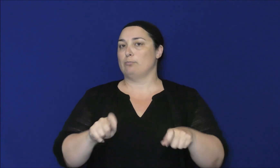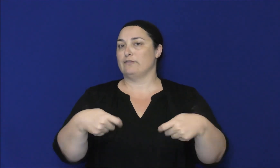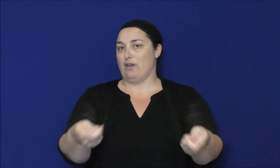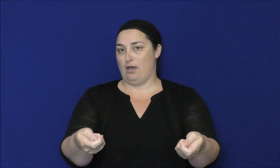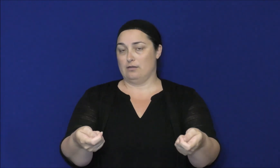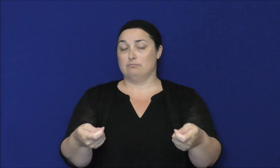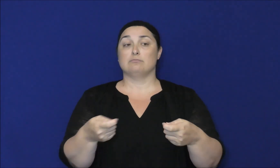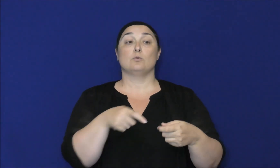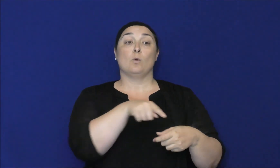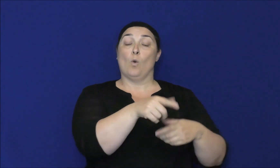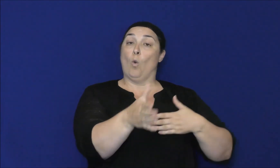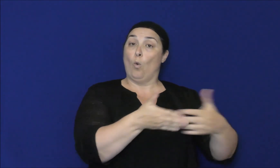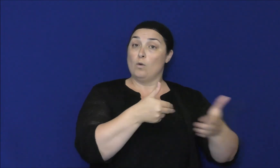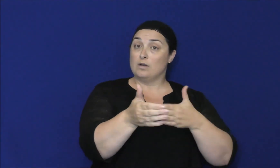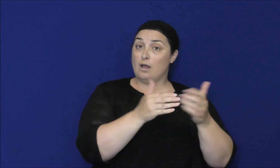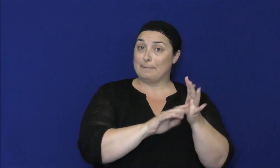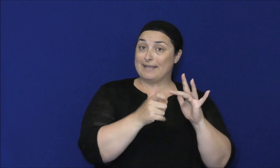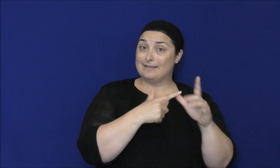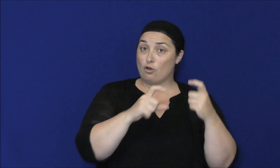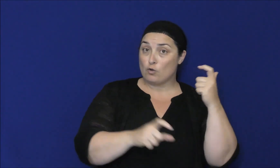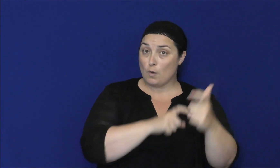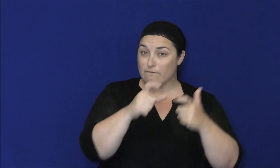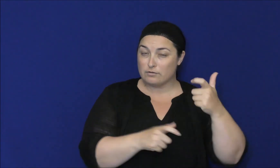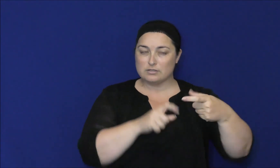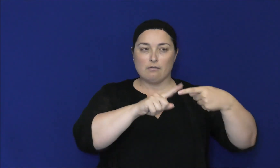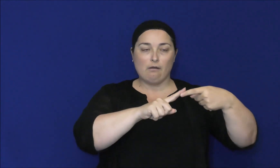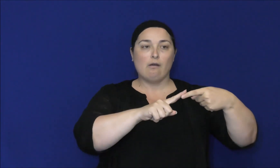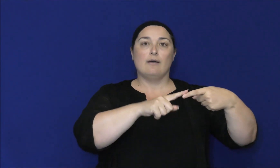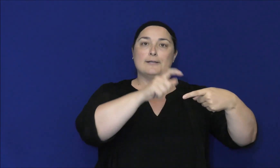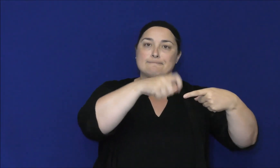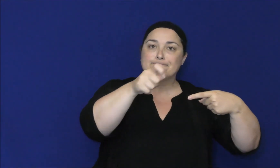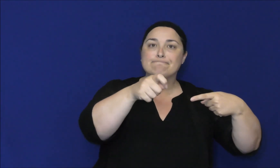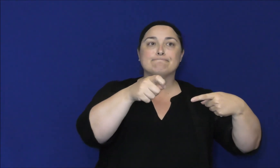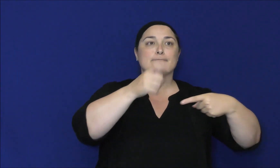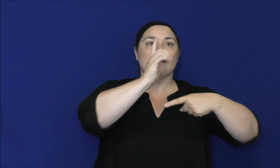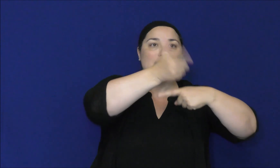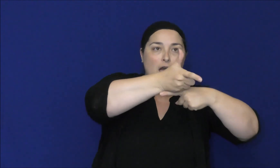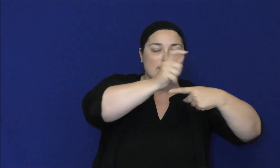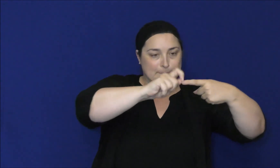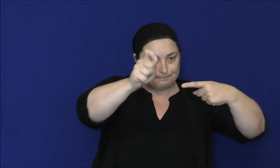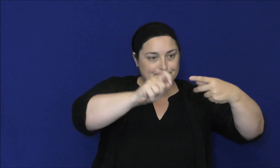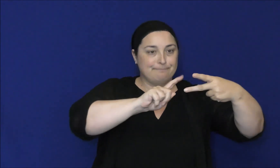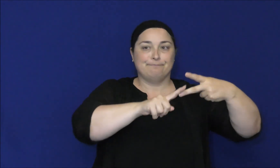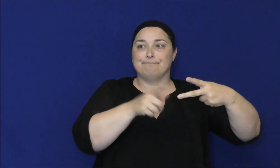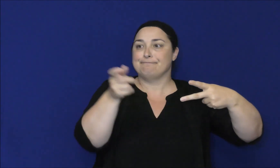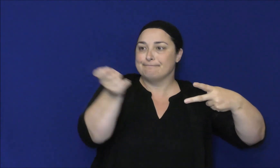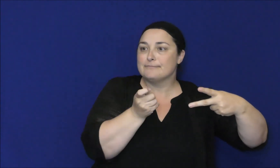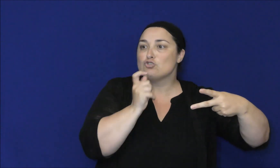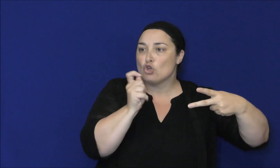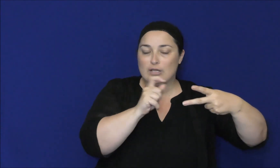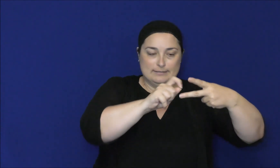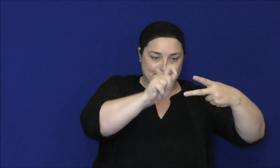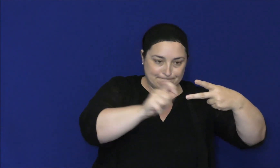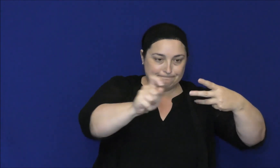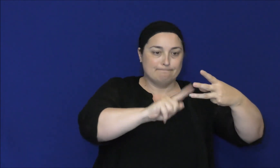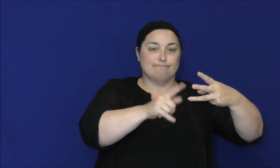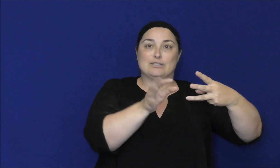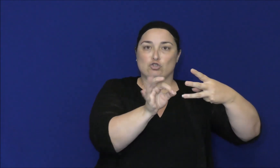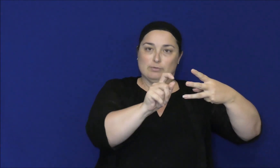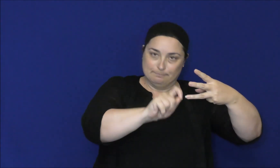tick box of ensuring that that's what's needed for a press conference. But we're not seeing that as much with the federal government